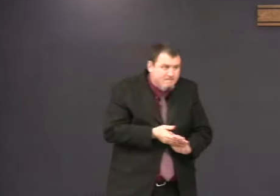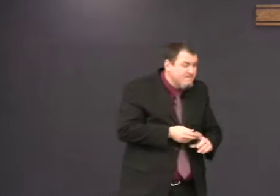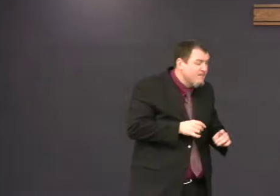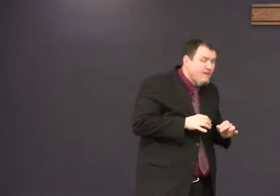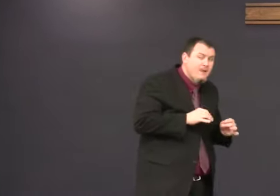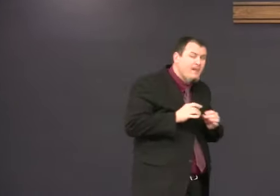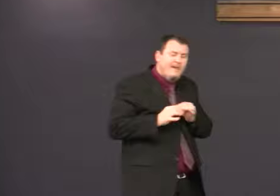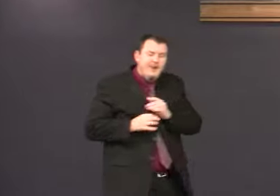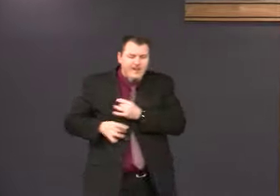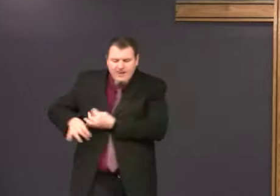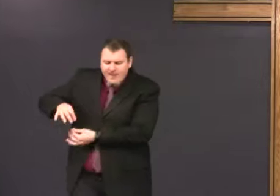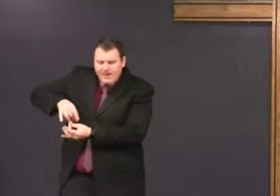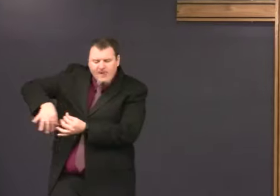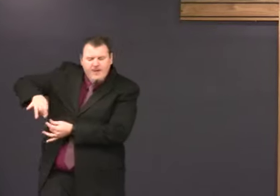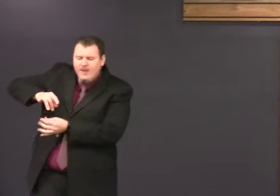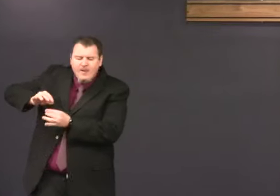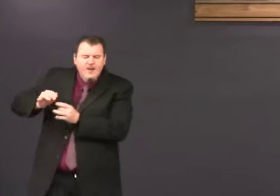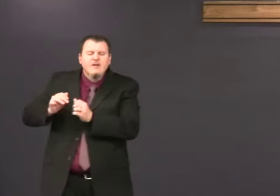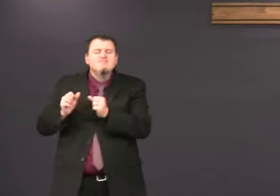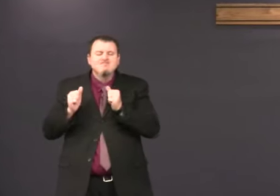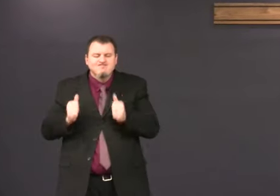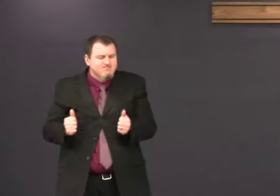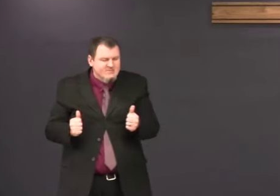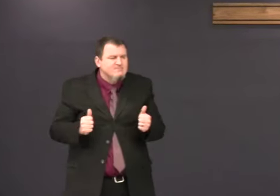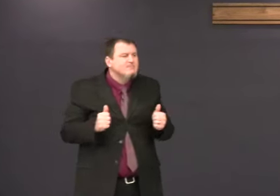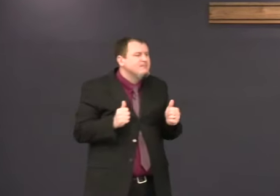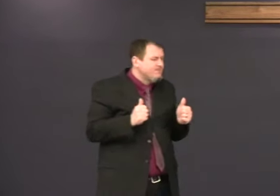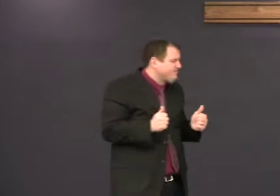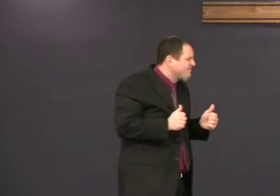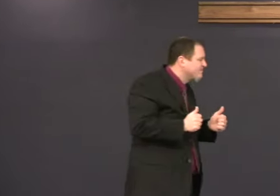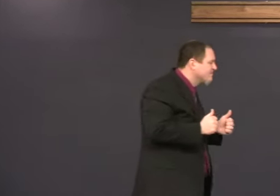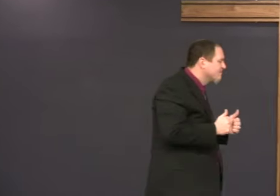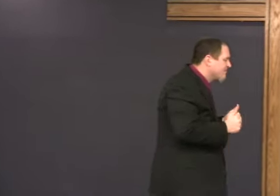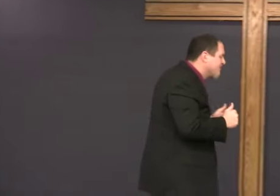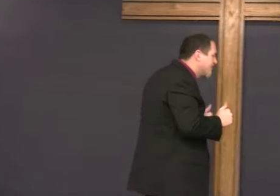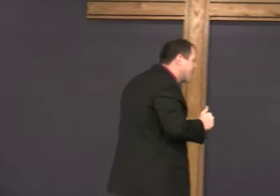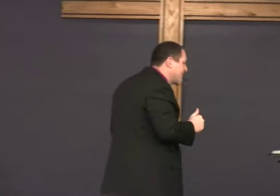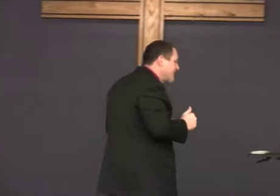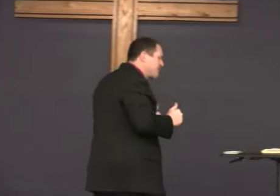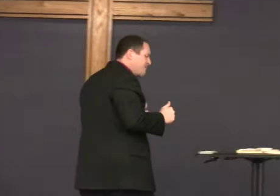Maybe send a spy. And so they worked up this plan.